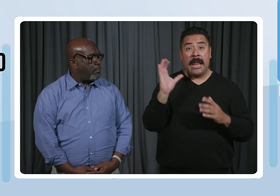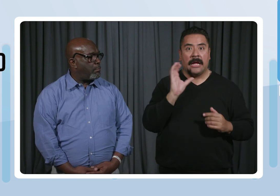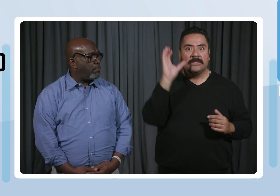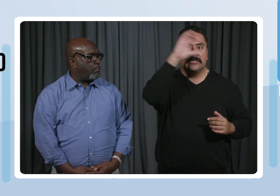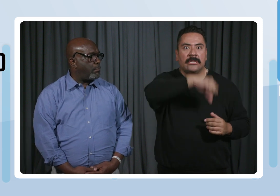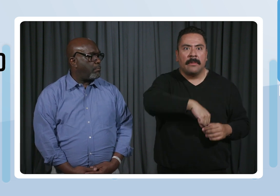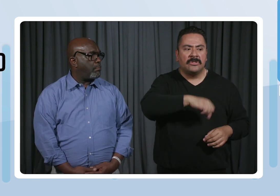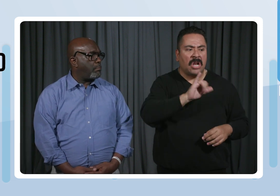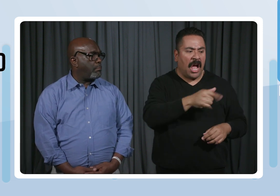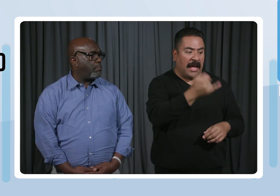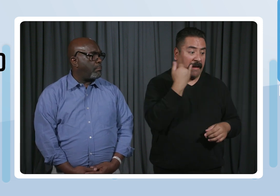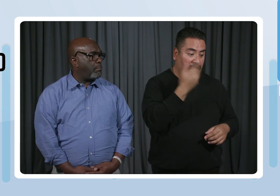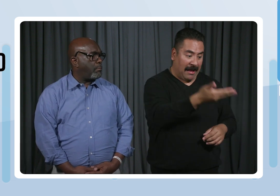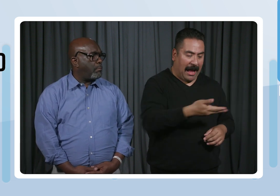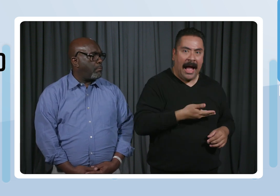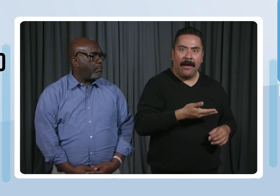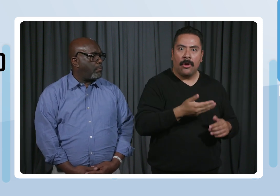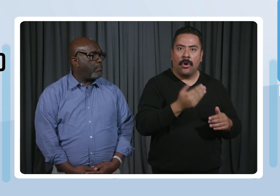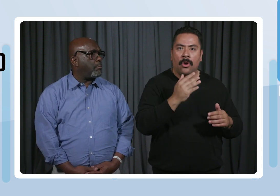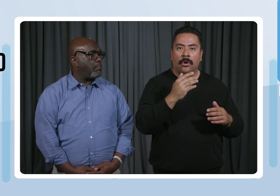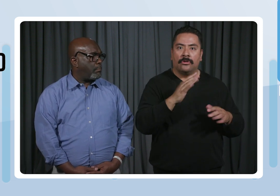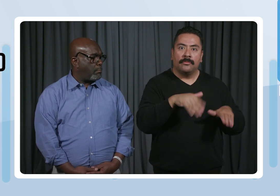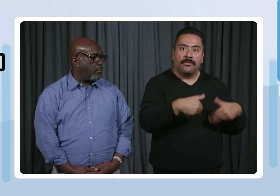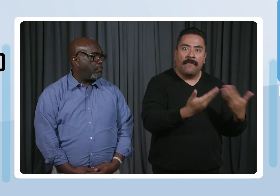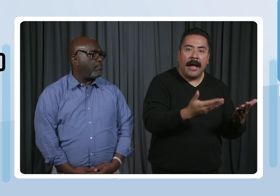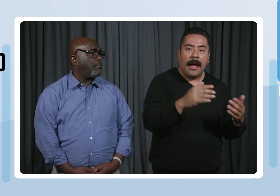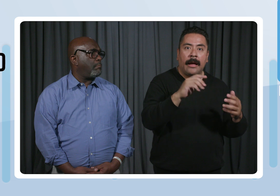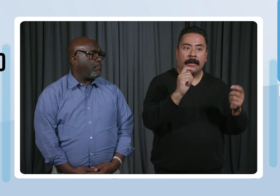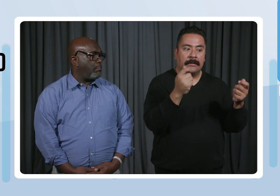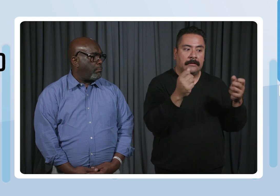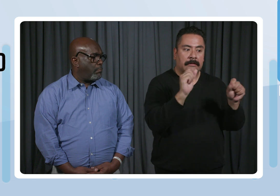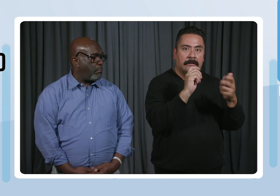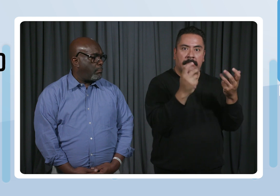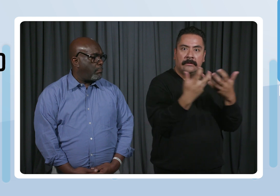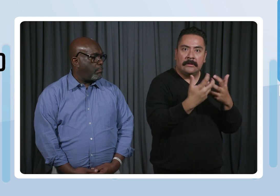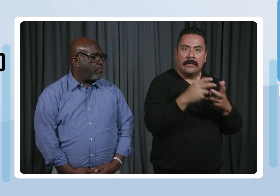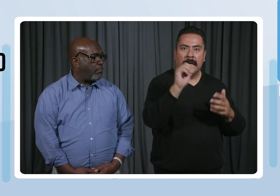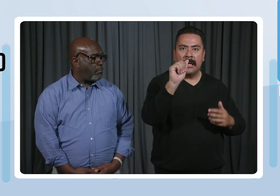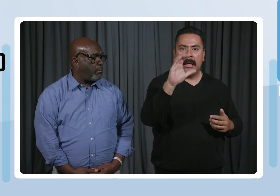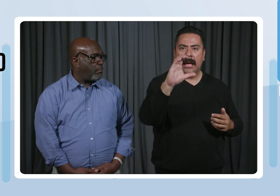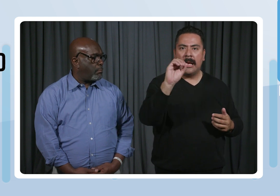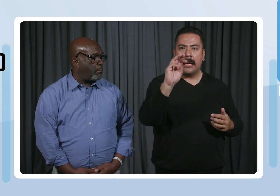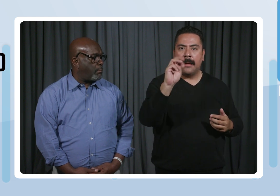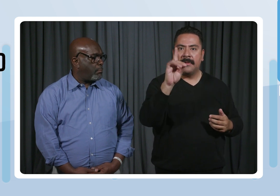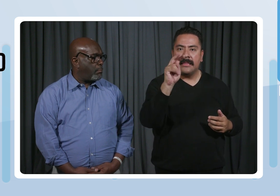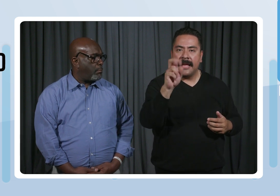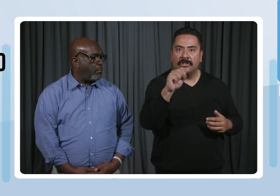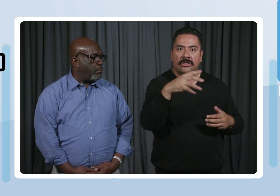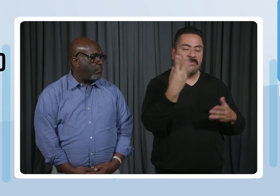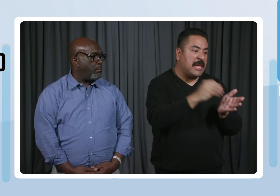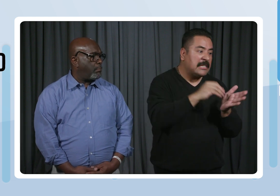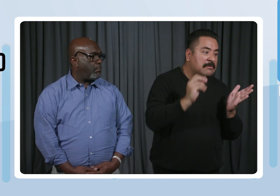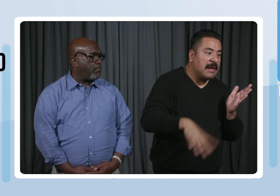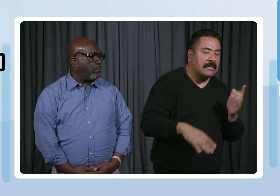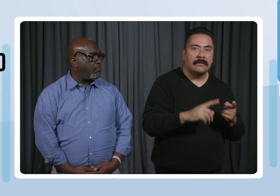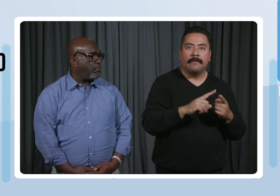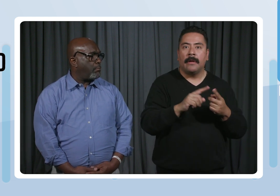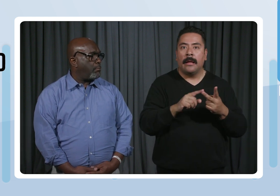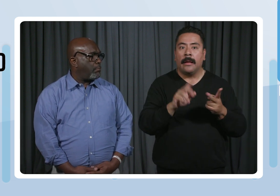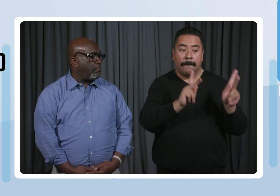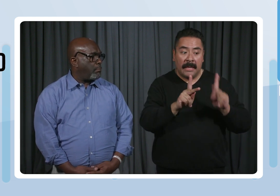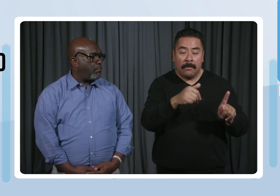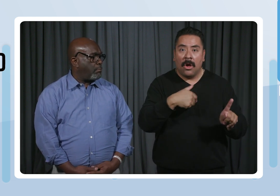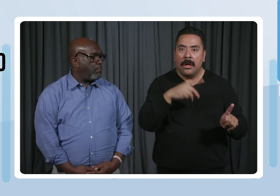very expensive to provide accommodations, the assumption that disabled people are not capable